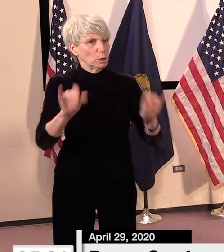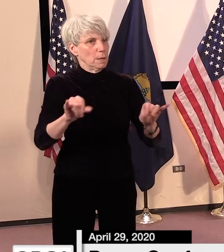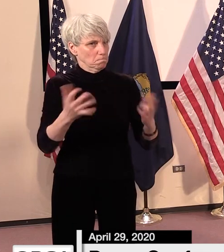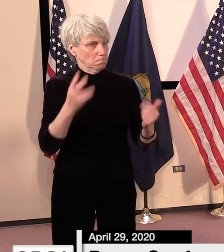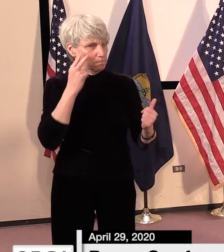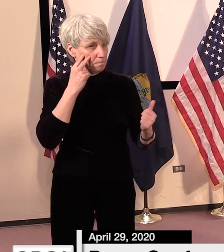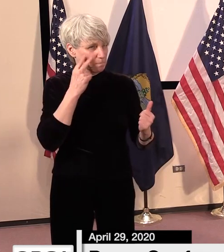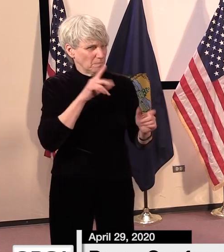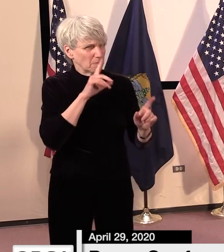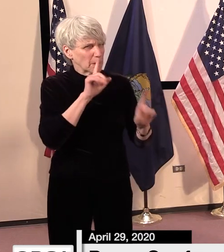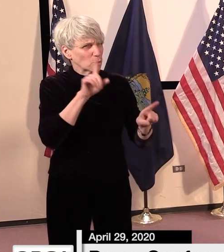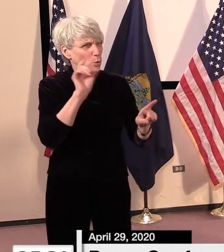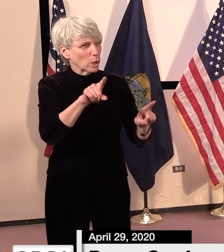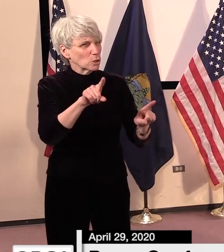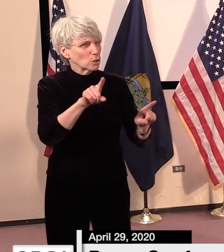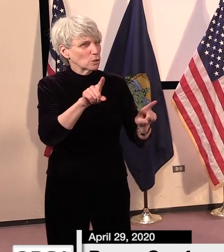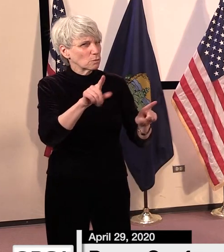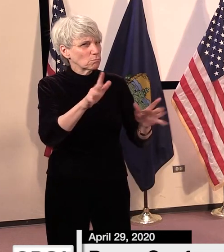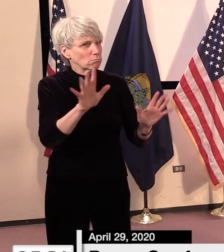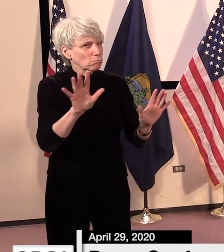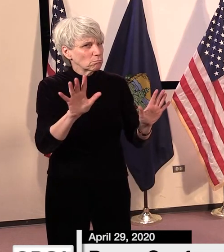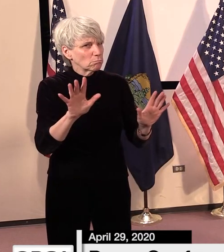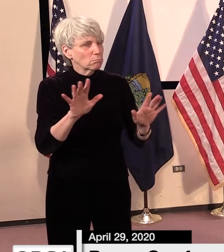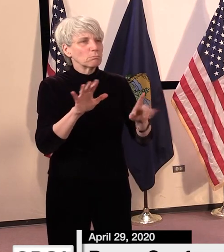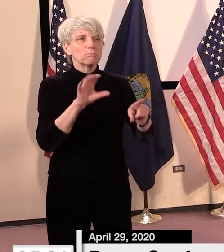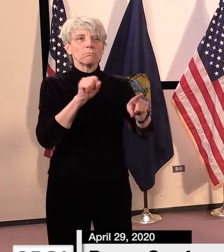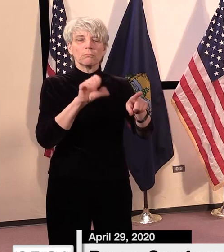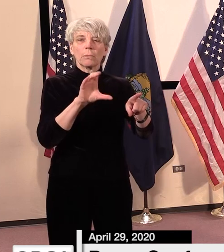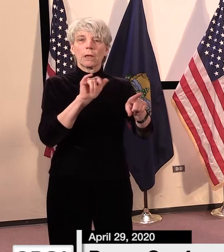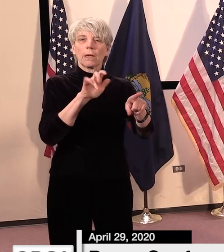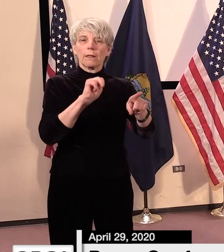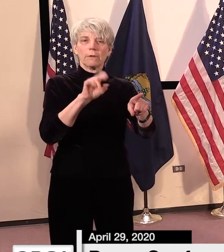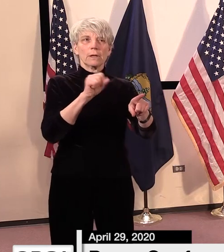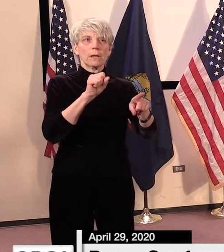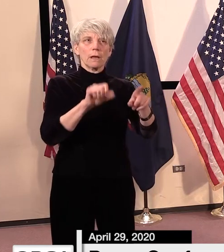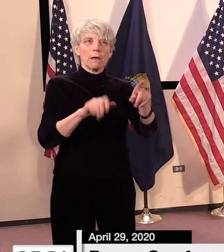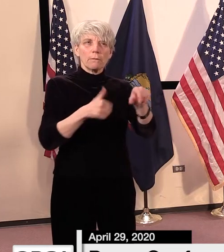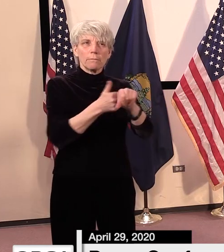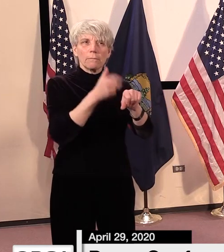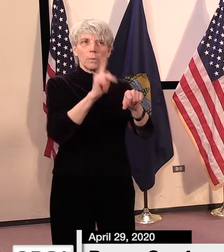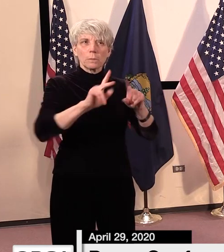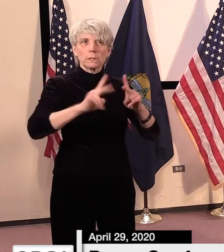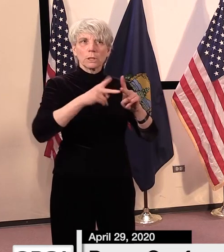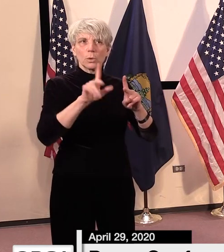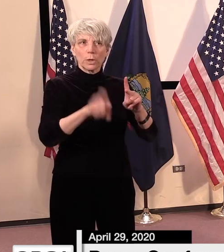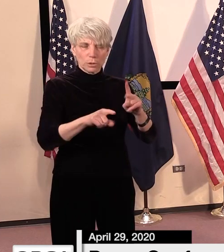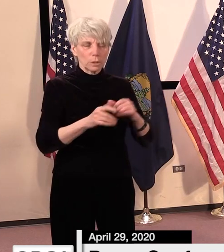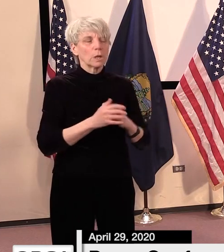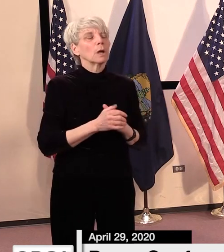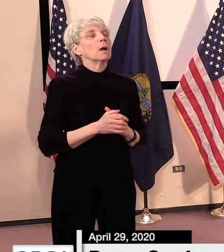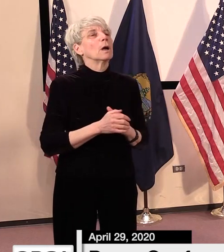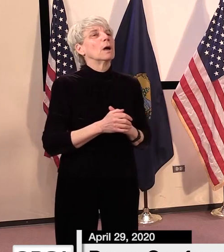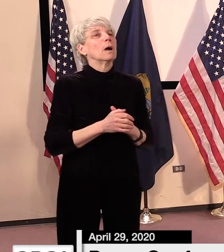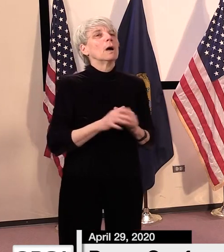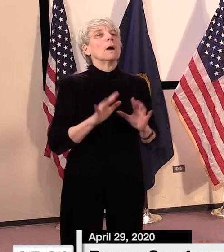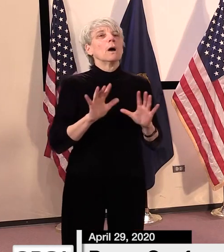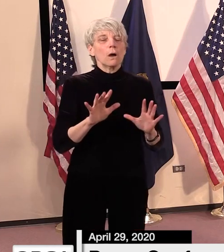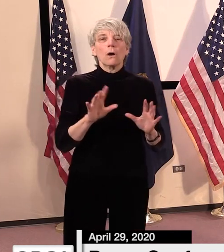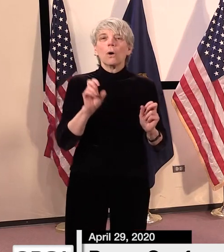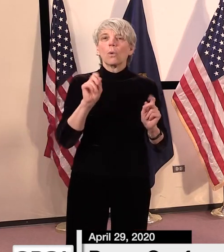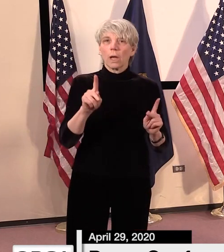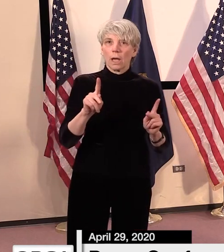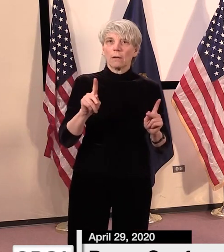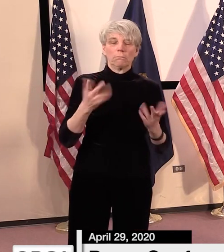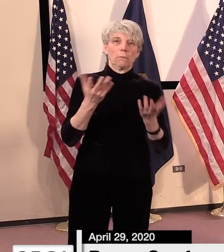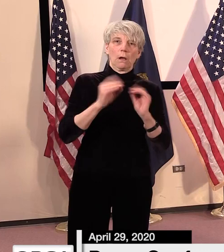Does that answer your question? Yeah, well, I guess if I just had a follow-up, too, so, you know, we'll have to explore new streams